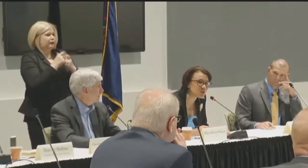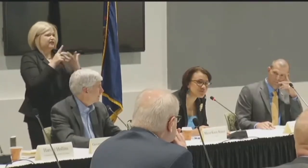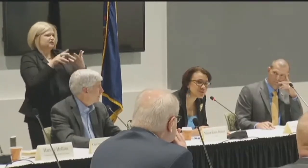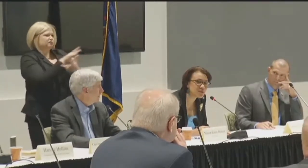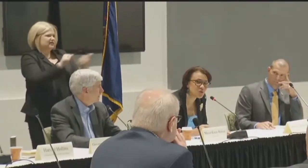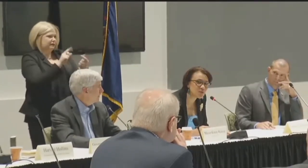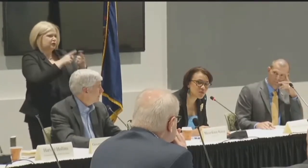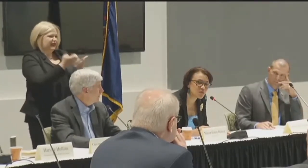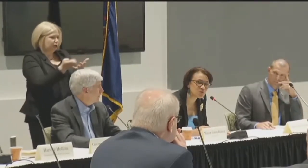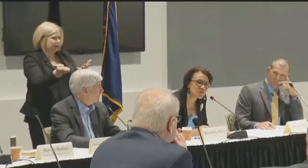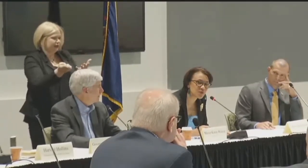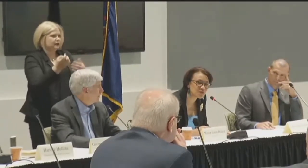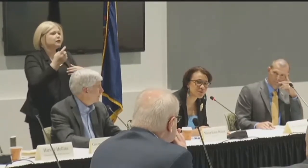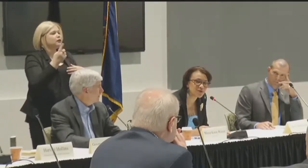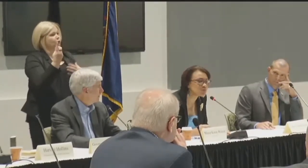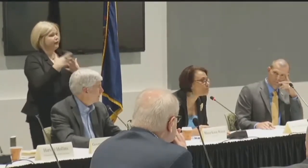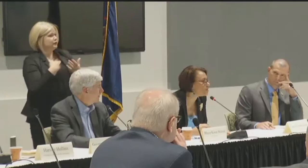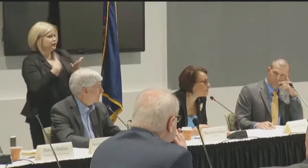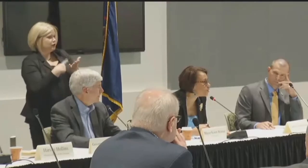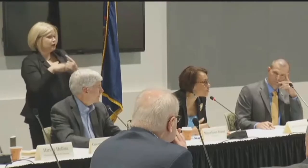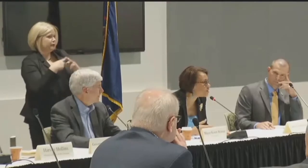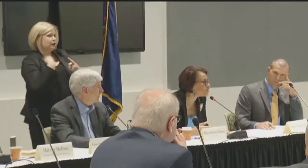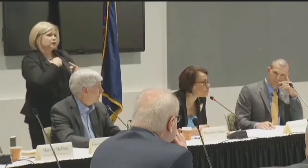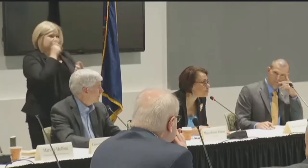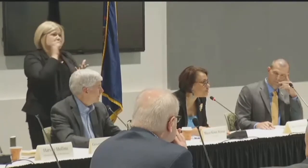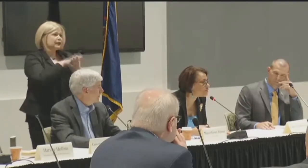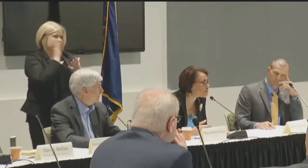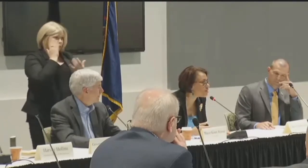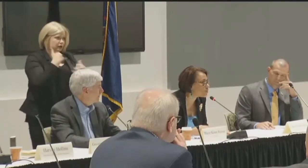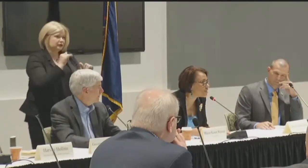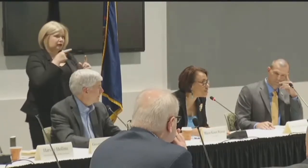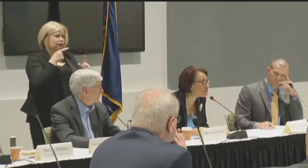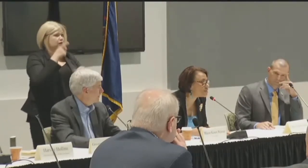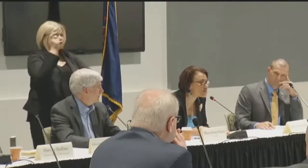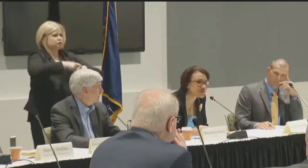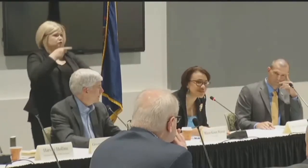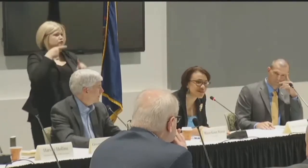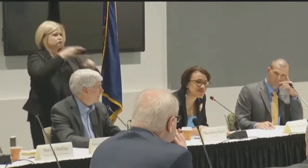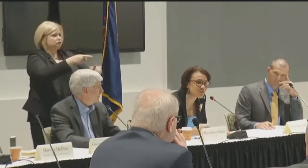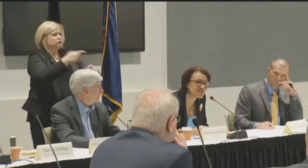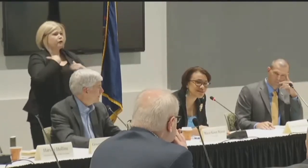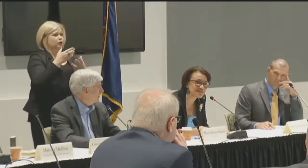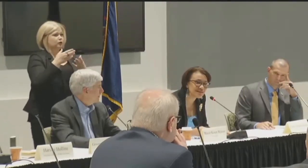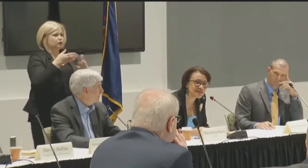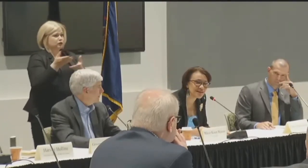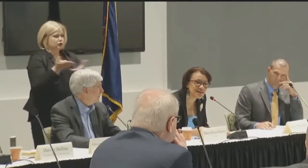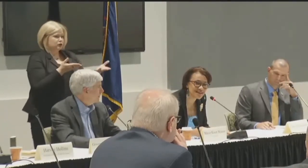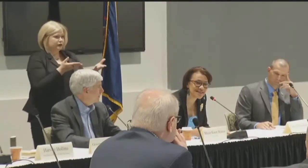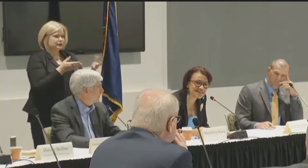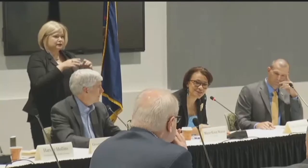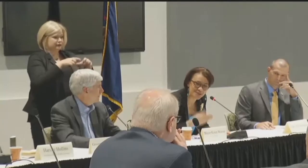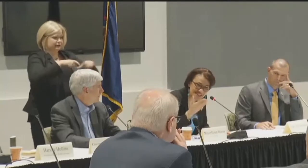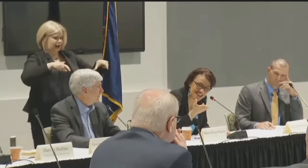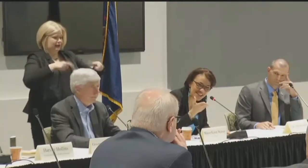the equipment, one of the things we've talked about is we believe that we're still going to be on target with getting the lead service lines replaced. That